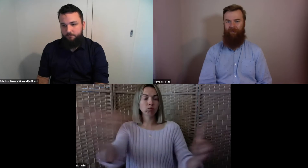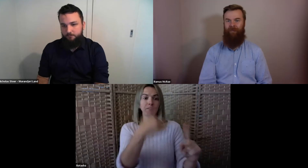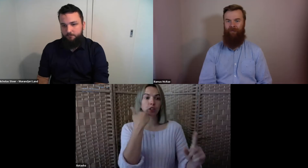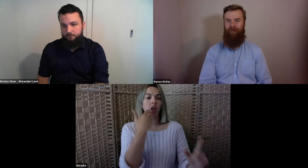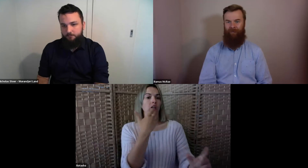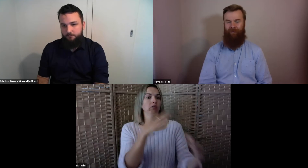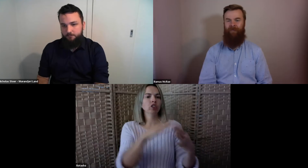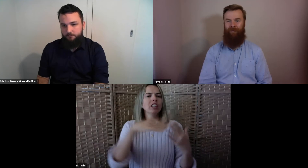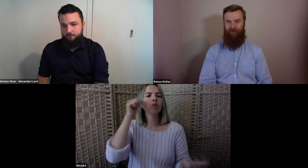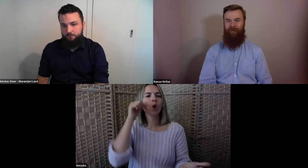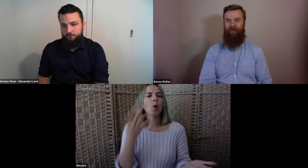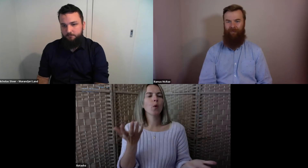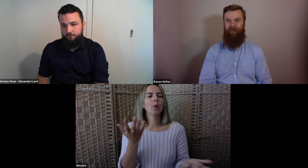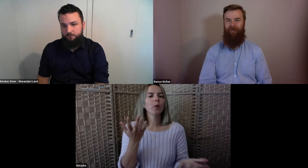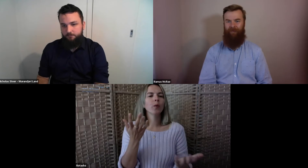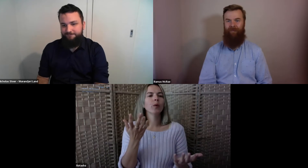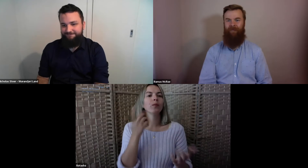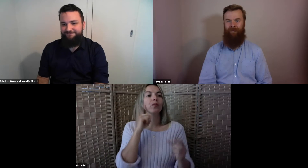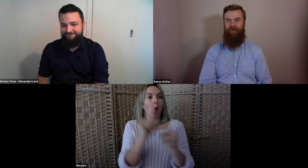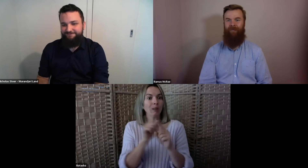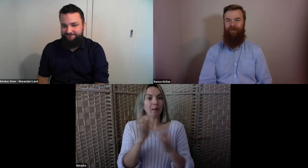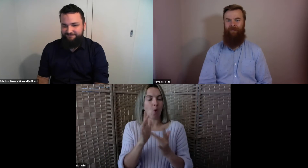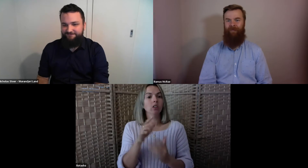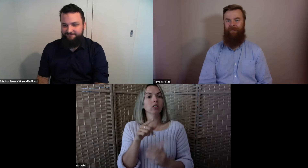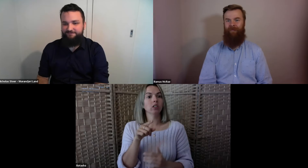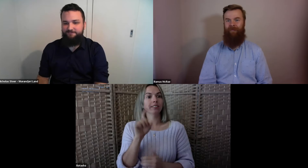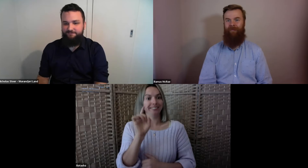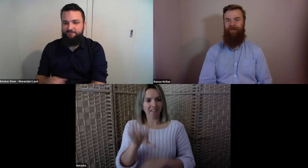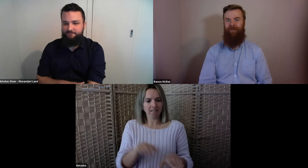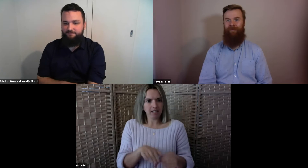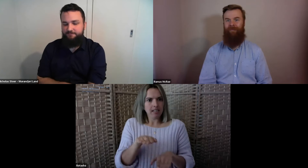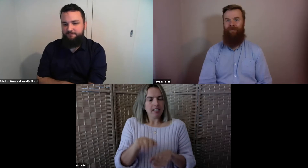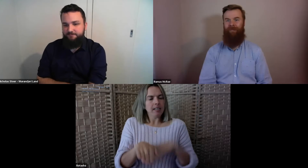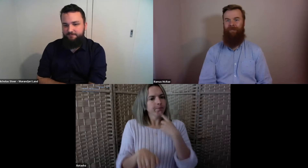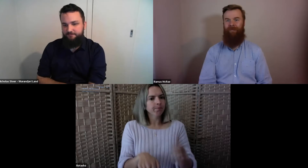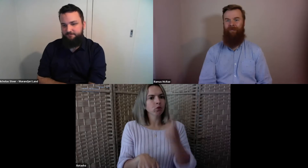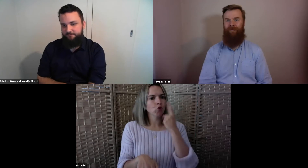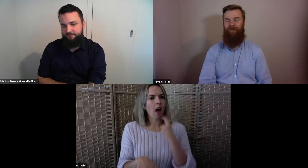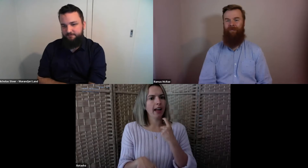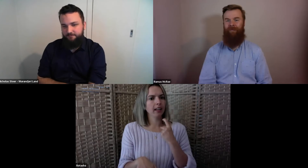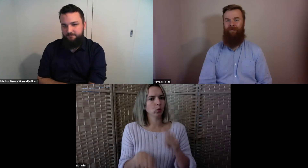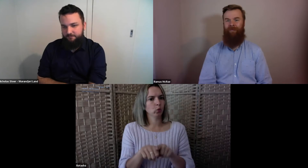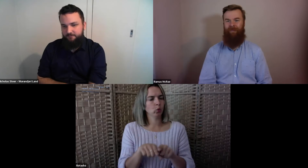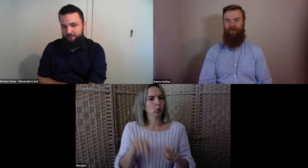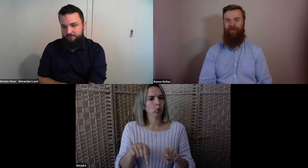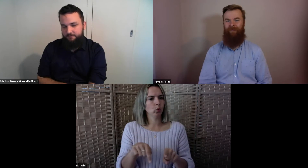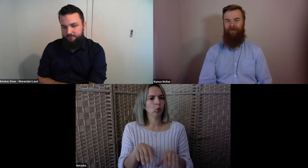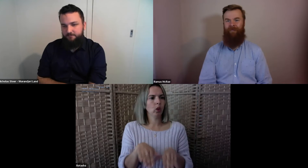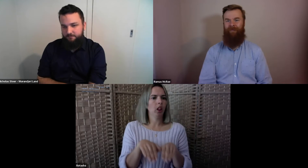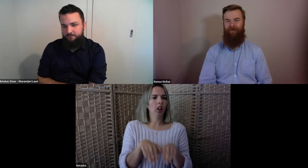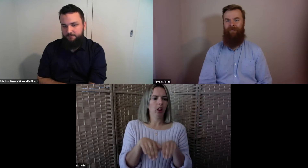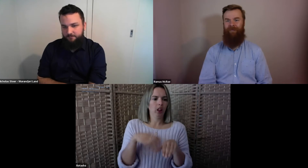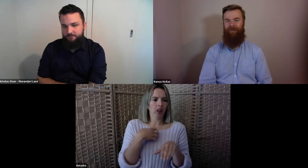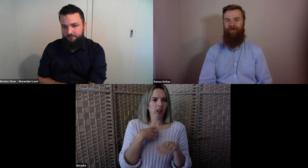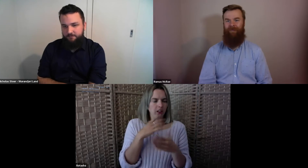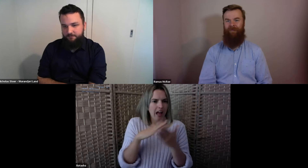As Ramas has already said, you know, you may want to be involved in the armed forces and in the military, but there's other ways of doing that. It may be as a civilian, it may not